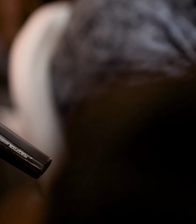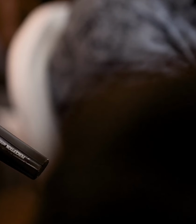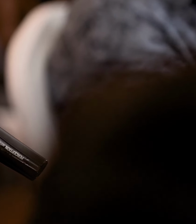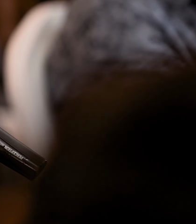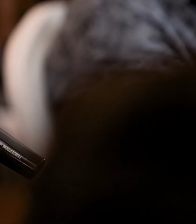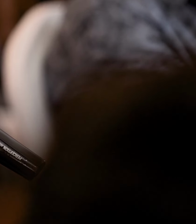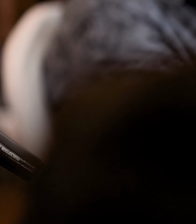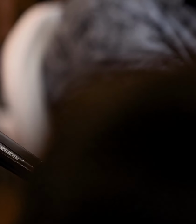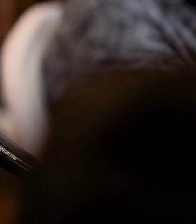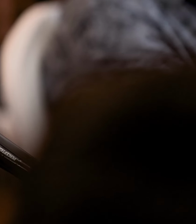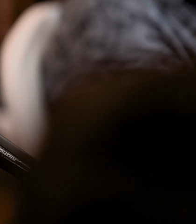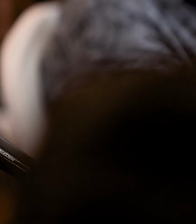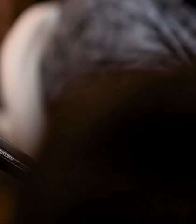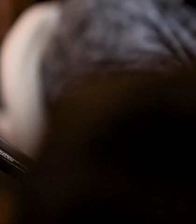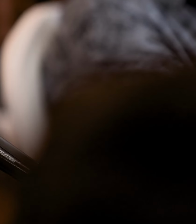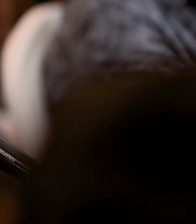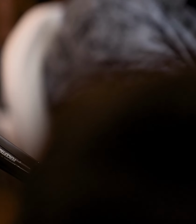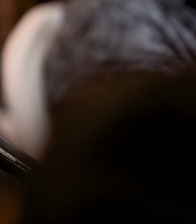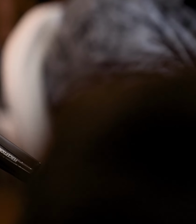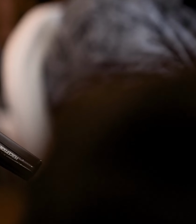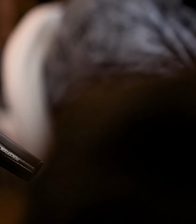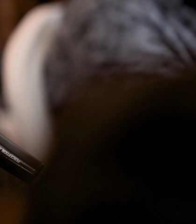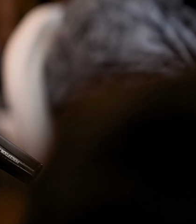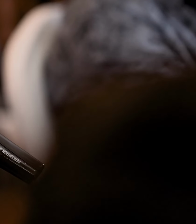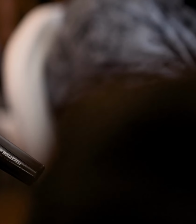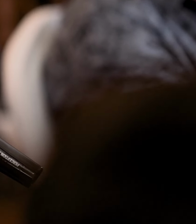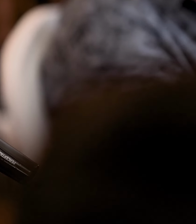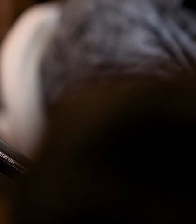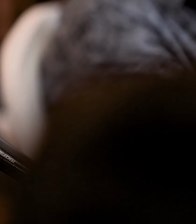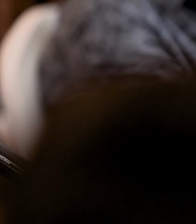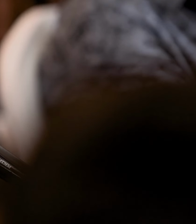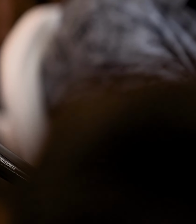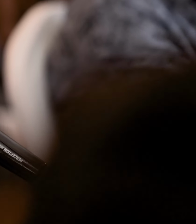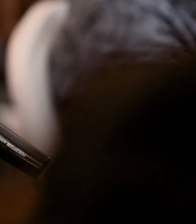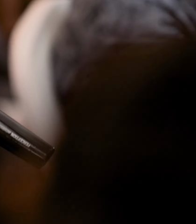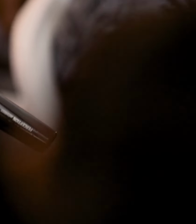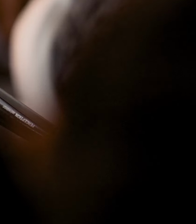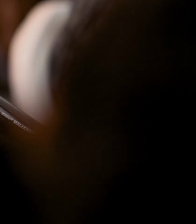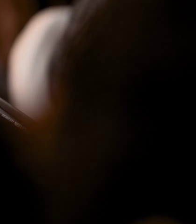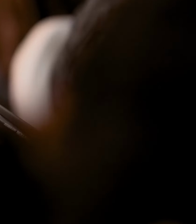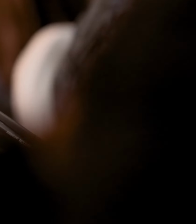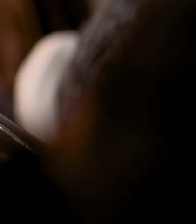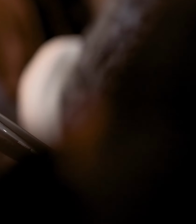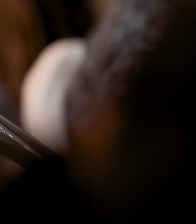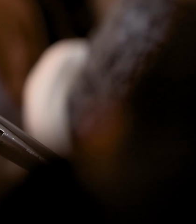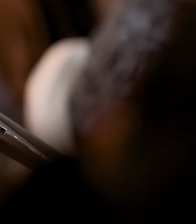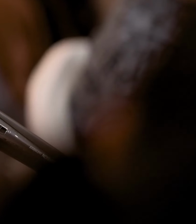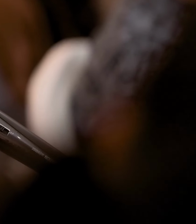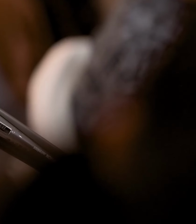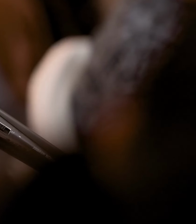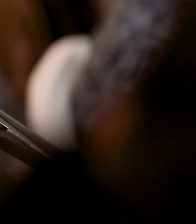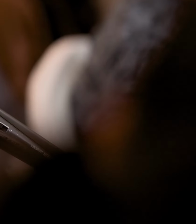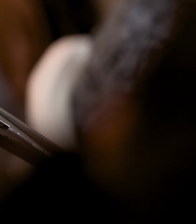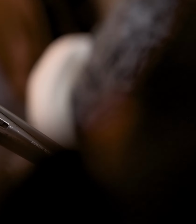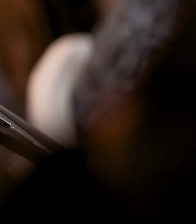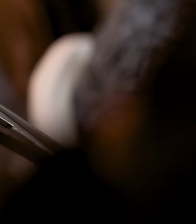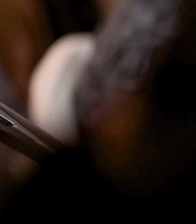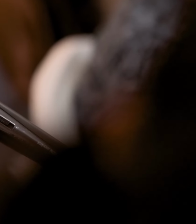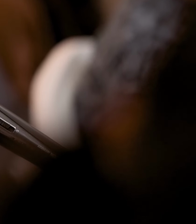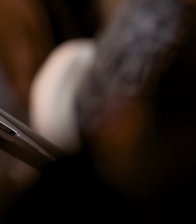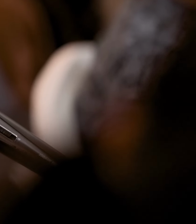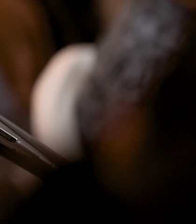age TikTok concept where attention span is really what matters. Right. So how do we bring the attention